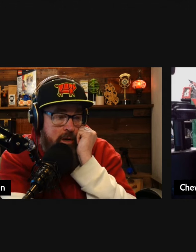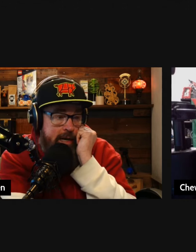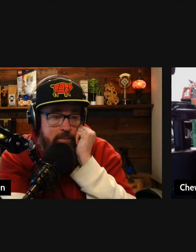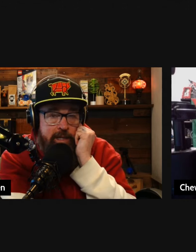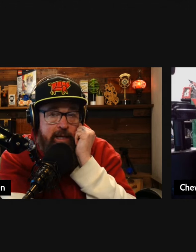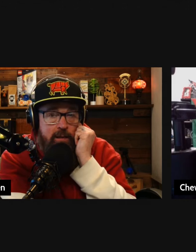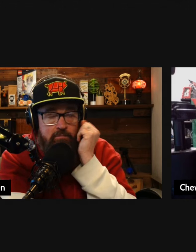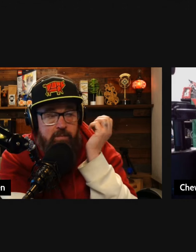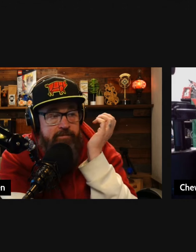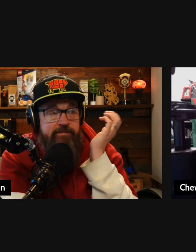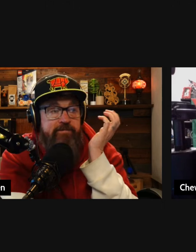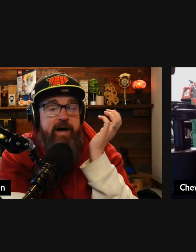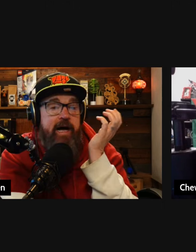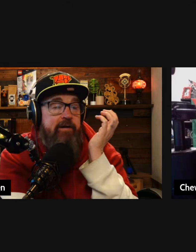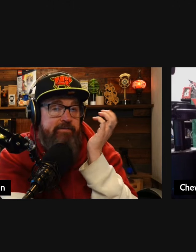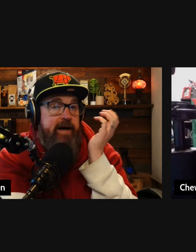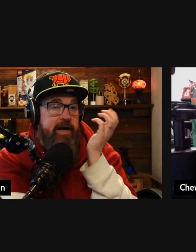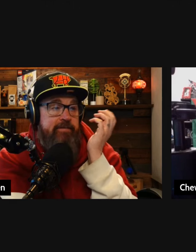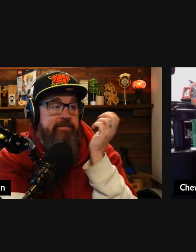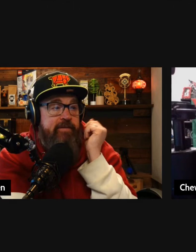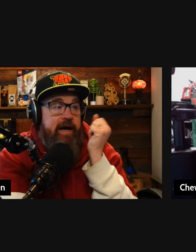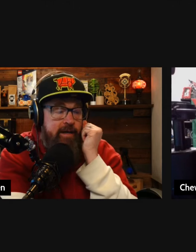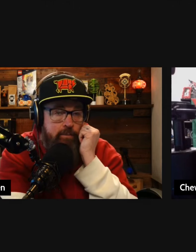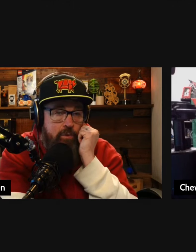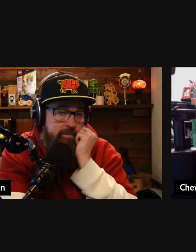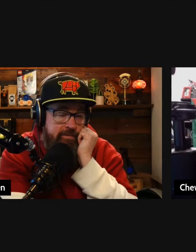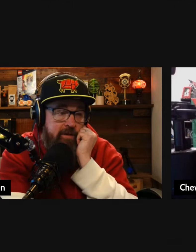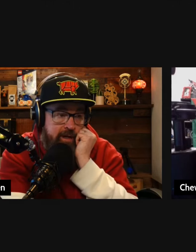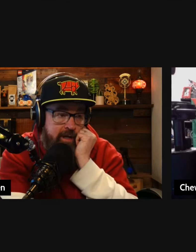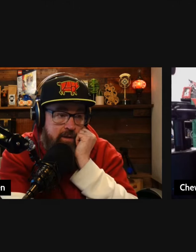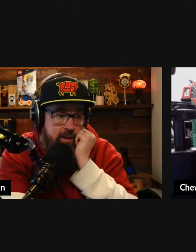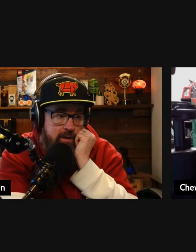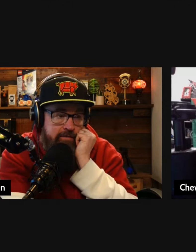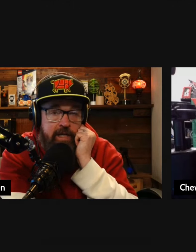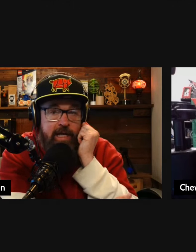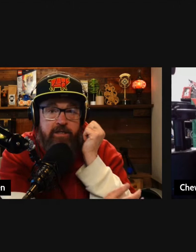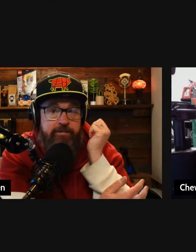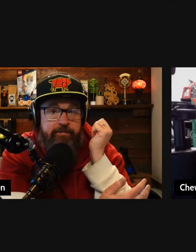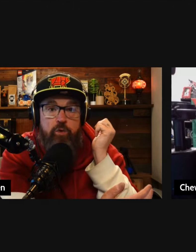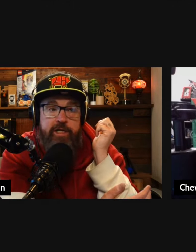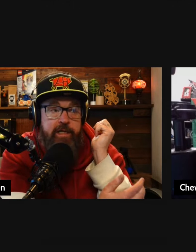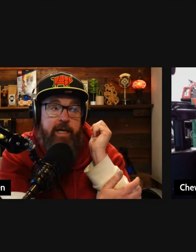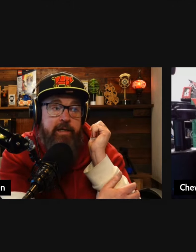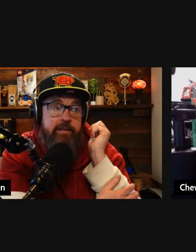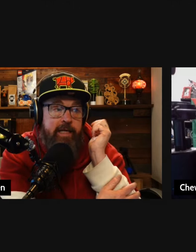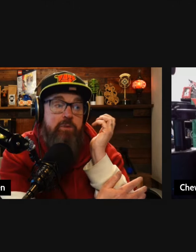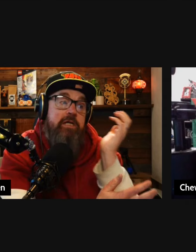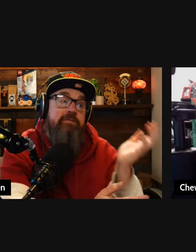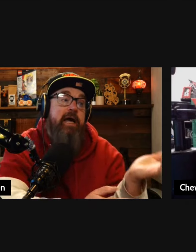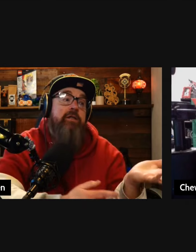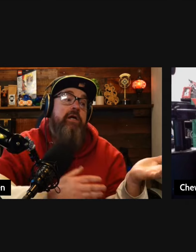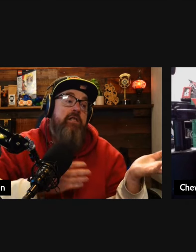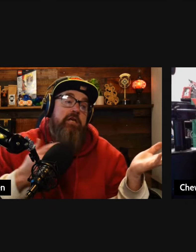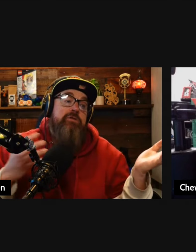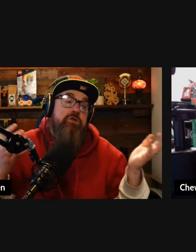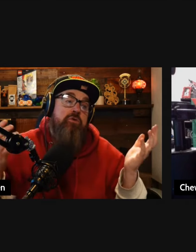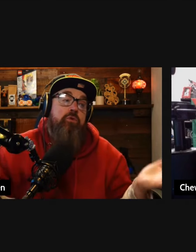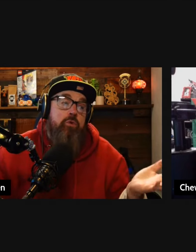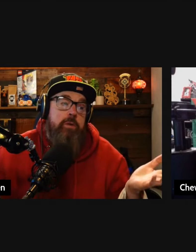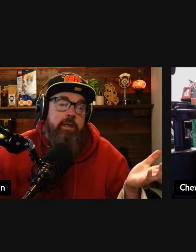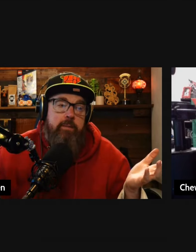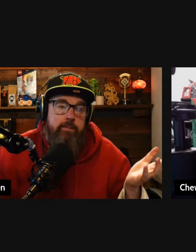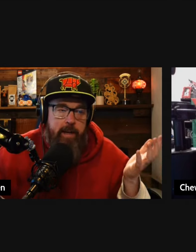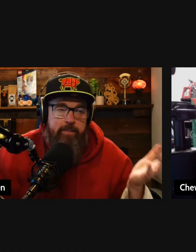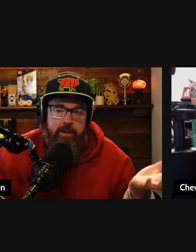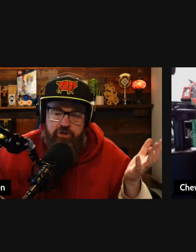ones were and be far, far, far more inferior for the next 40 years. That's what they've done. They've